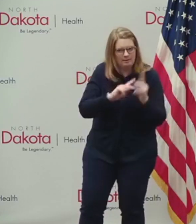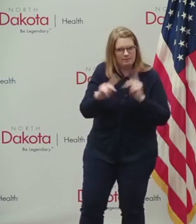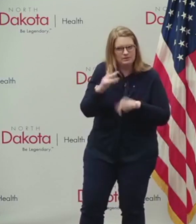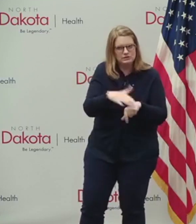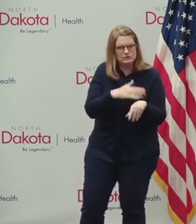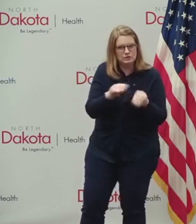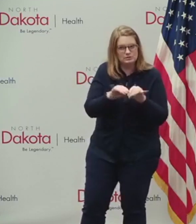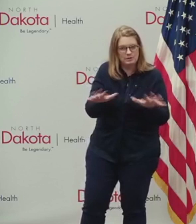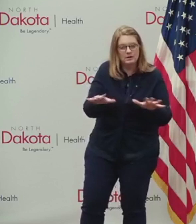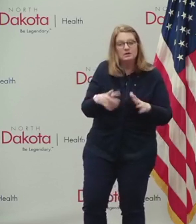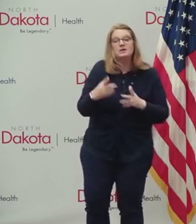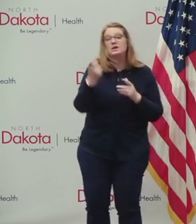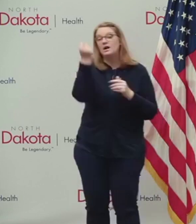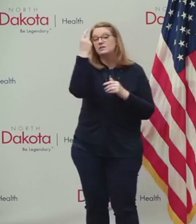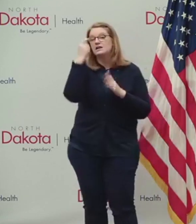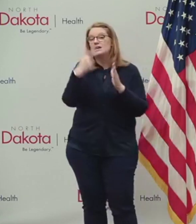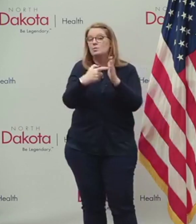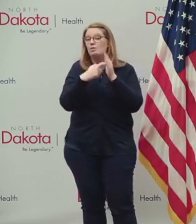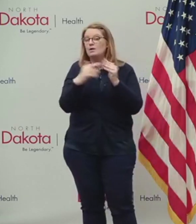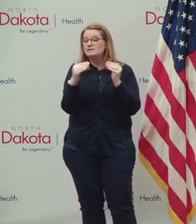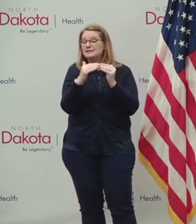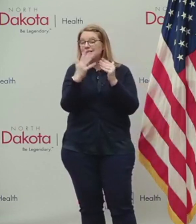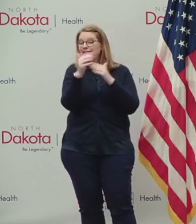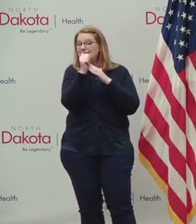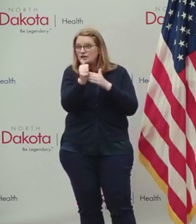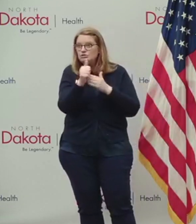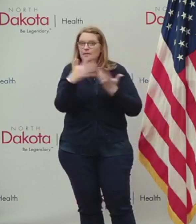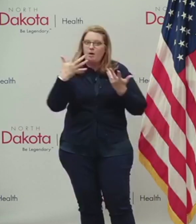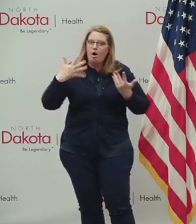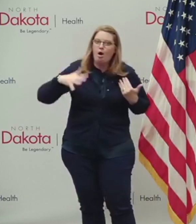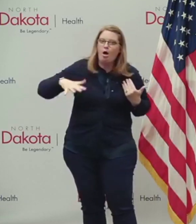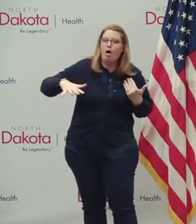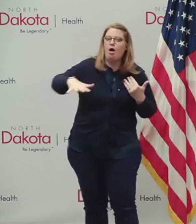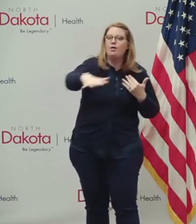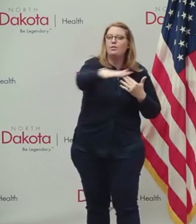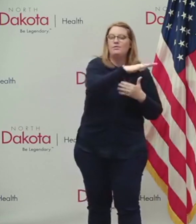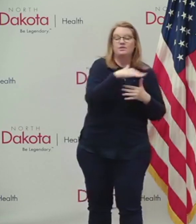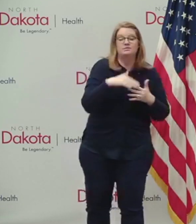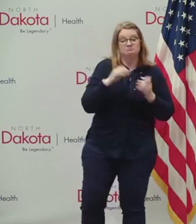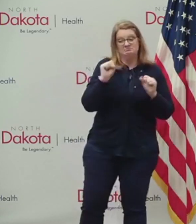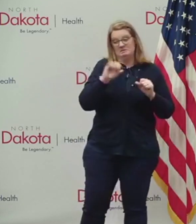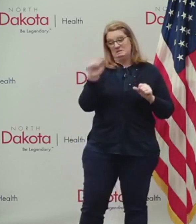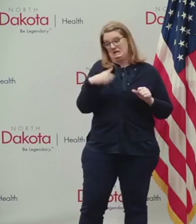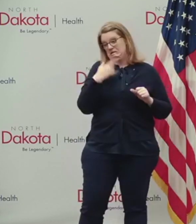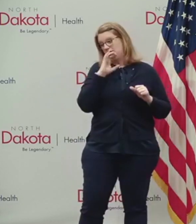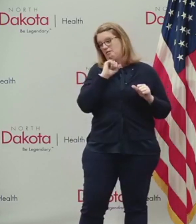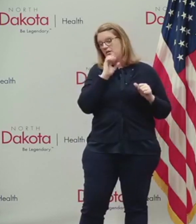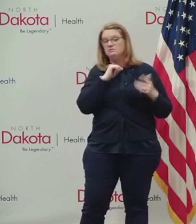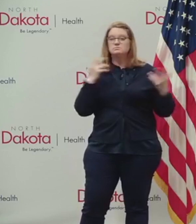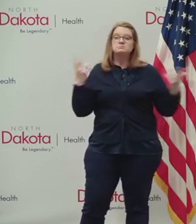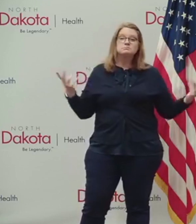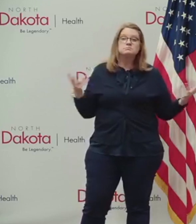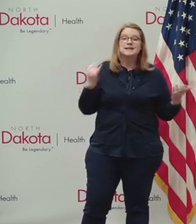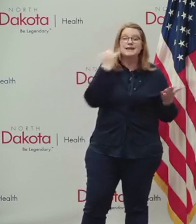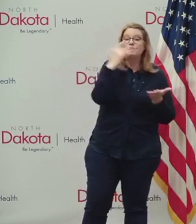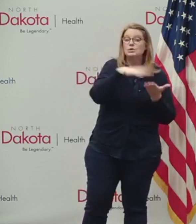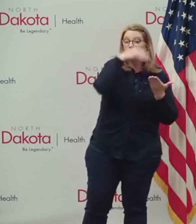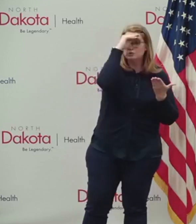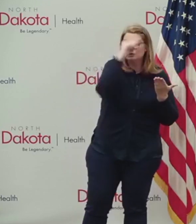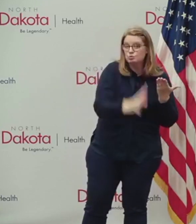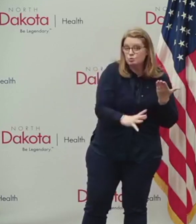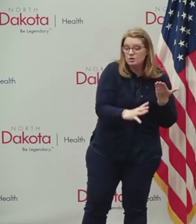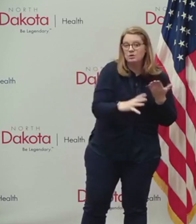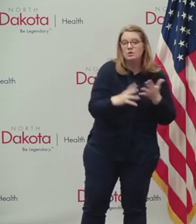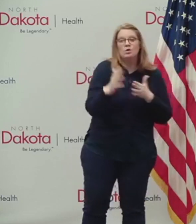that requires leadership at all levels, and the leadership can come from people at any ages, whether you're a student or whether you're a leader